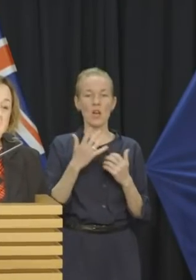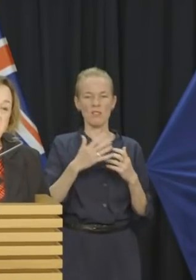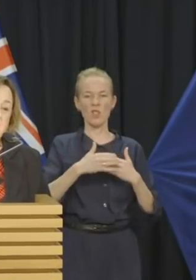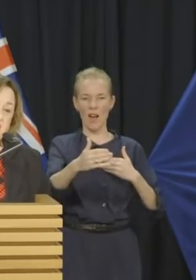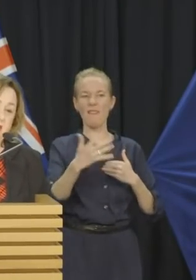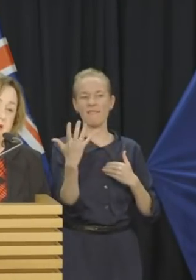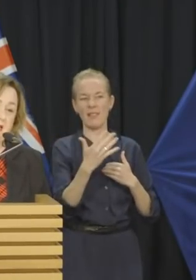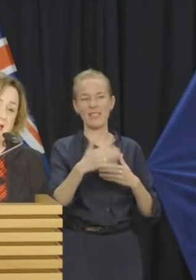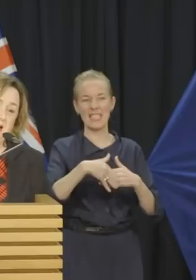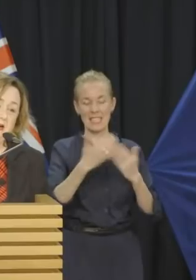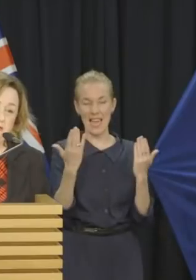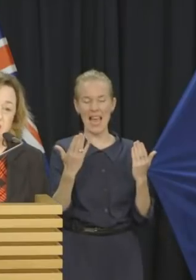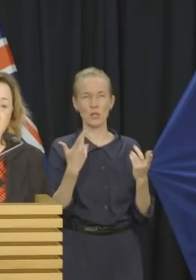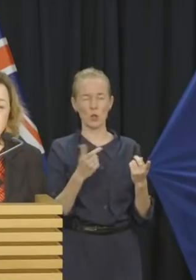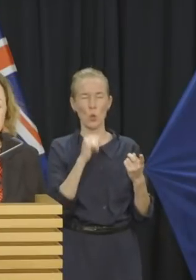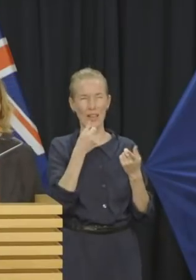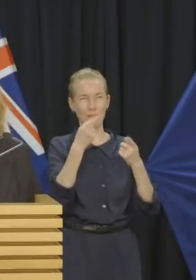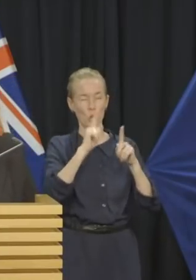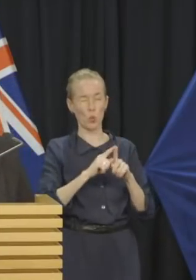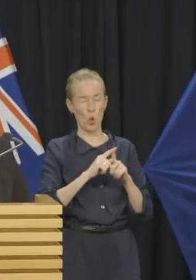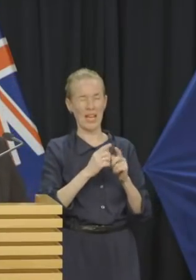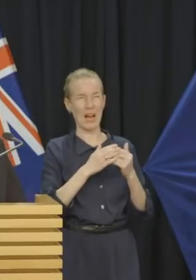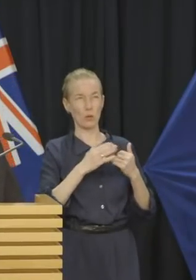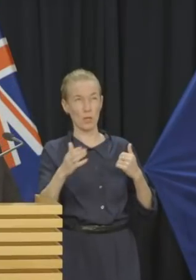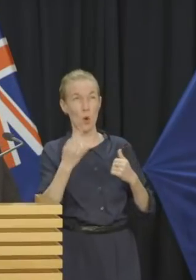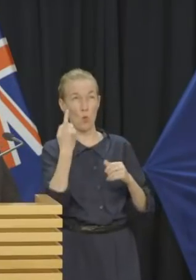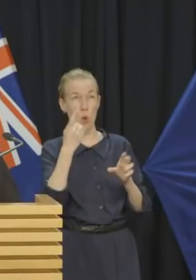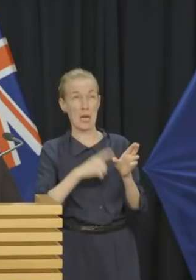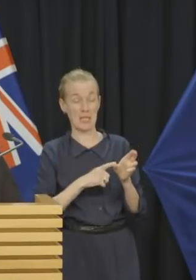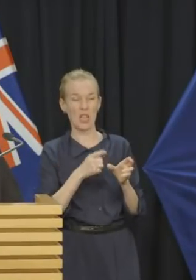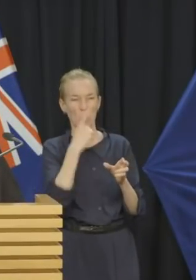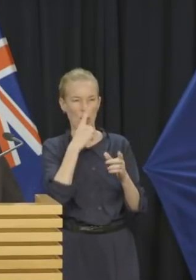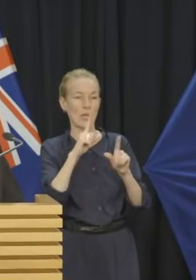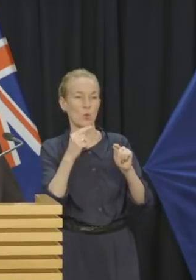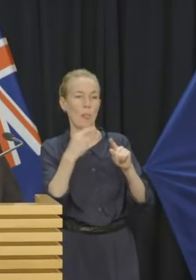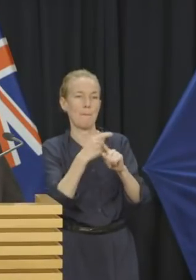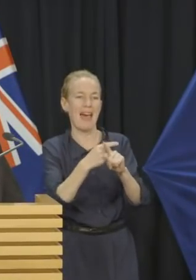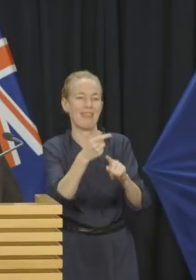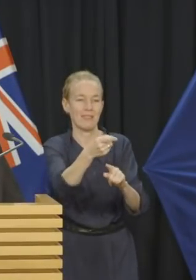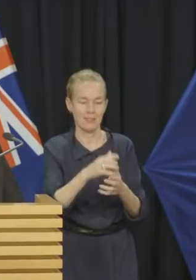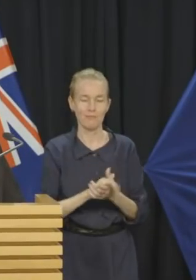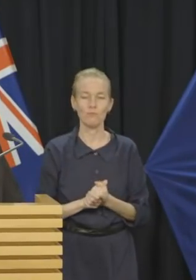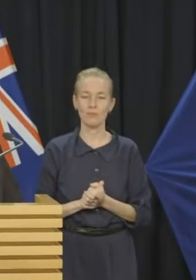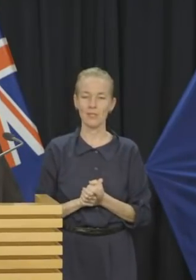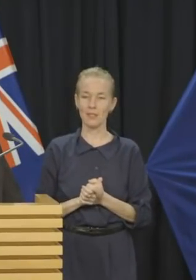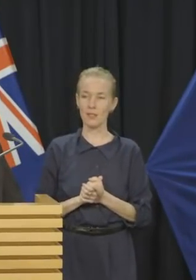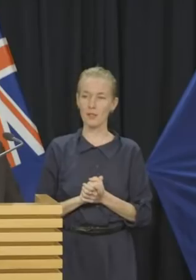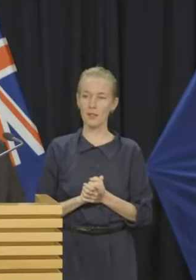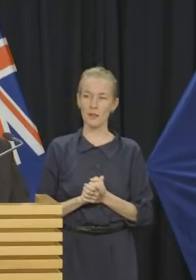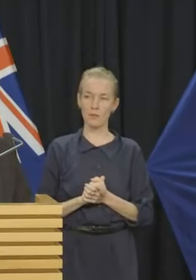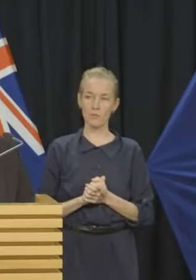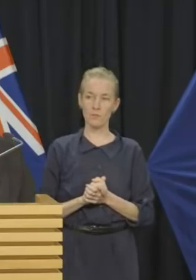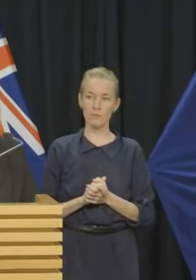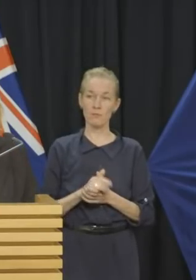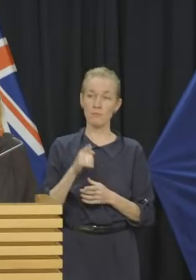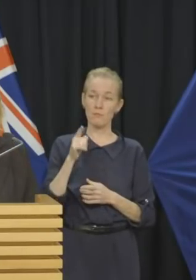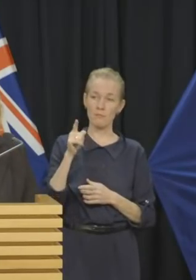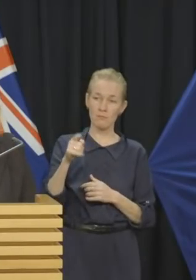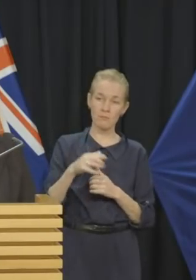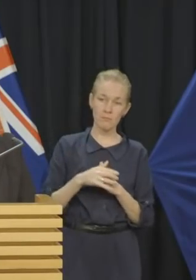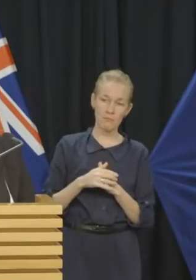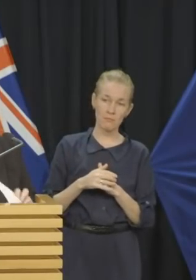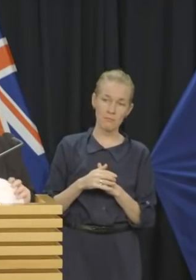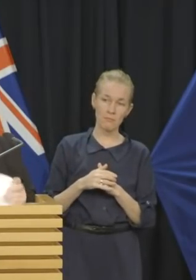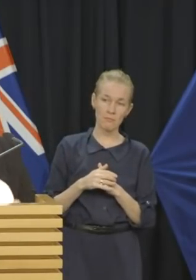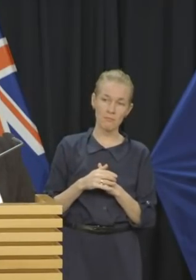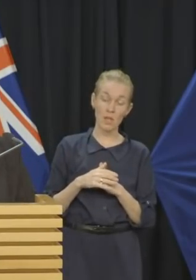year. Extrapolate that out over 12 months. Versus the first proposal was to charge everyone coming in. Under the legal advice